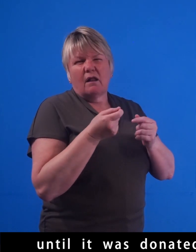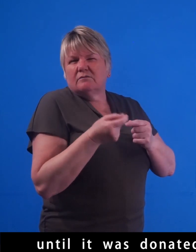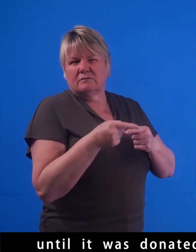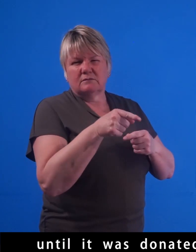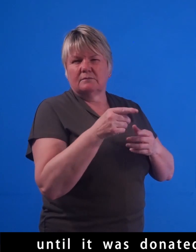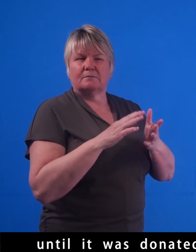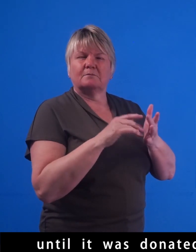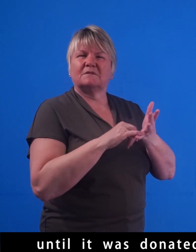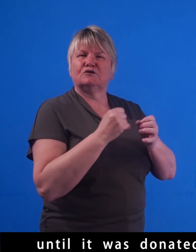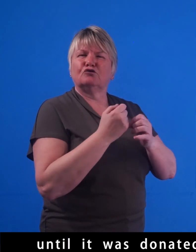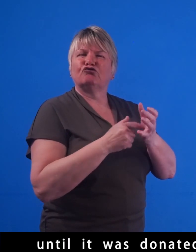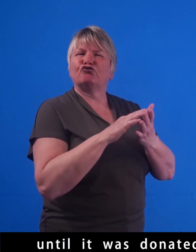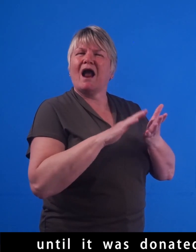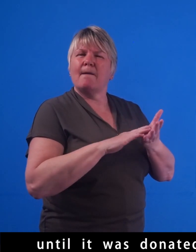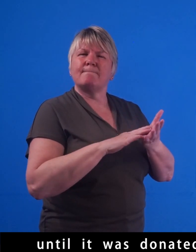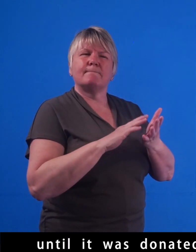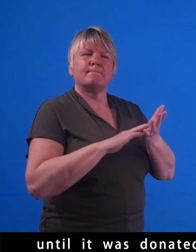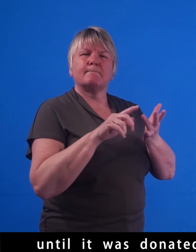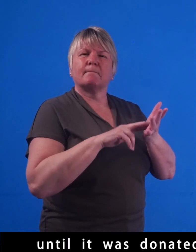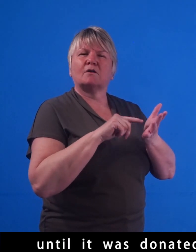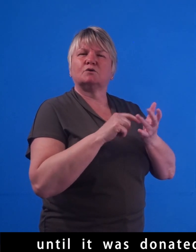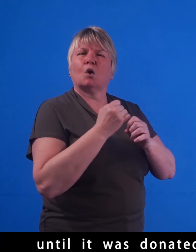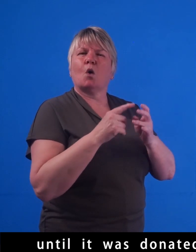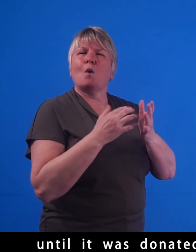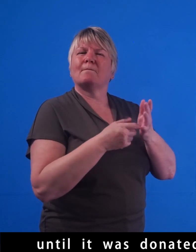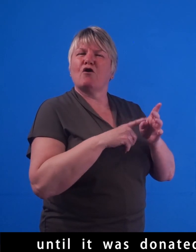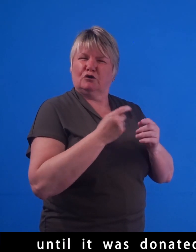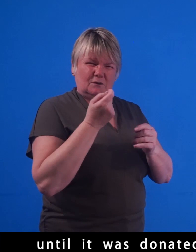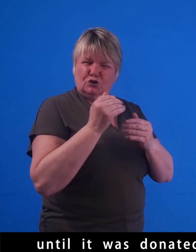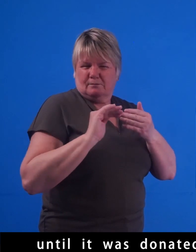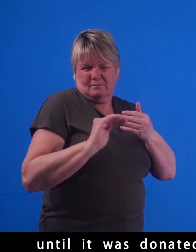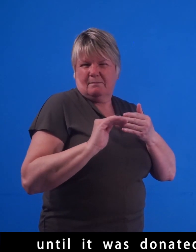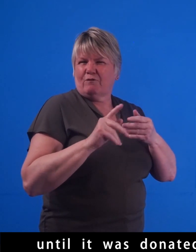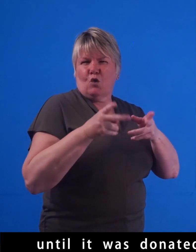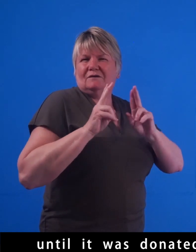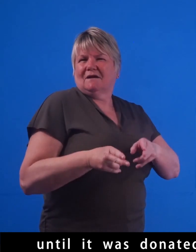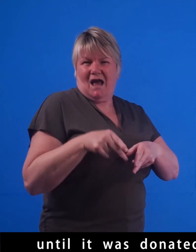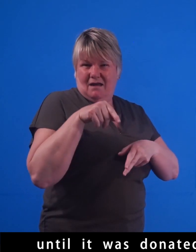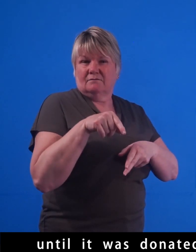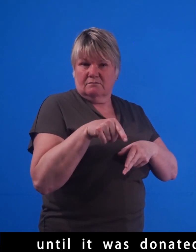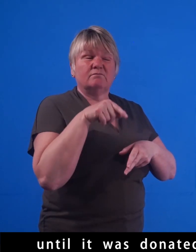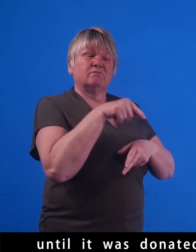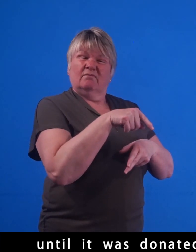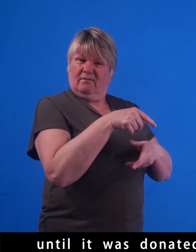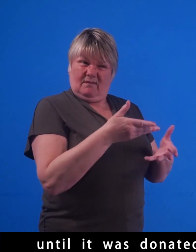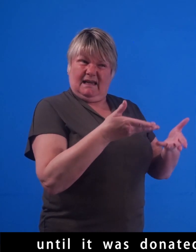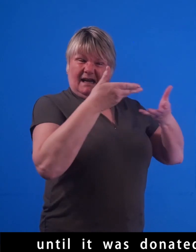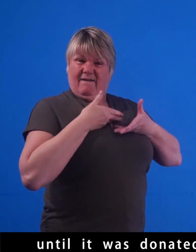until it was donated to the museum in the early 1960s, shortly before Miss Graham Montgomery died.